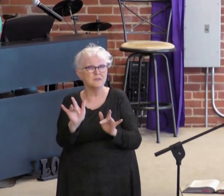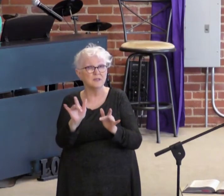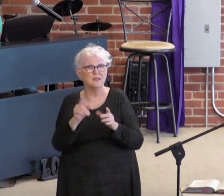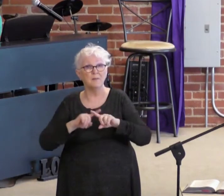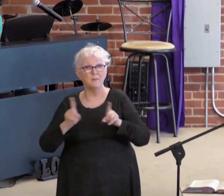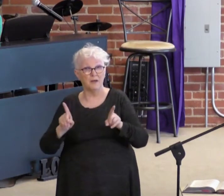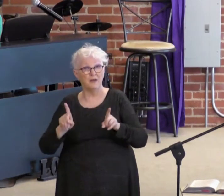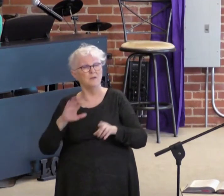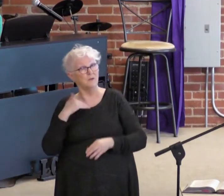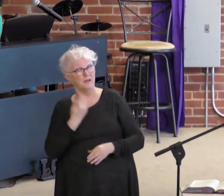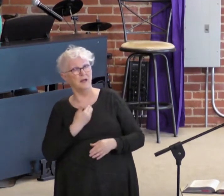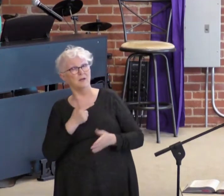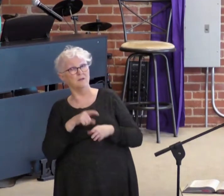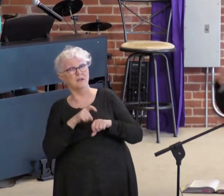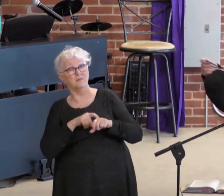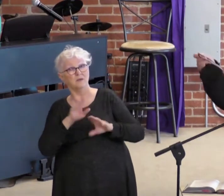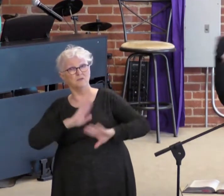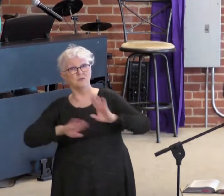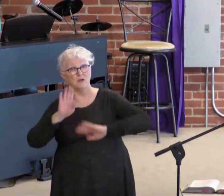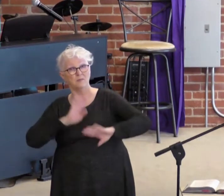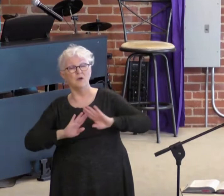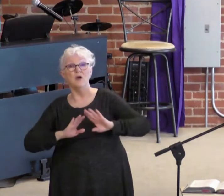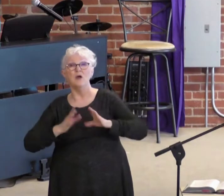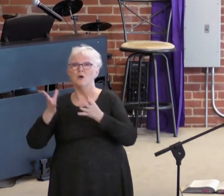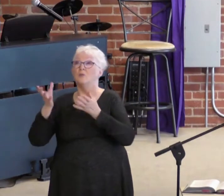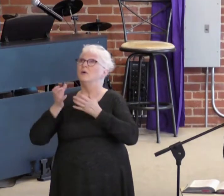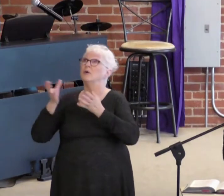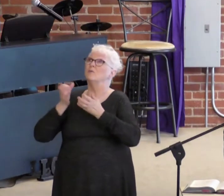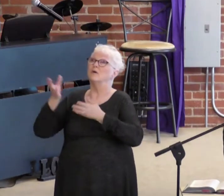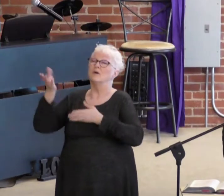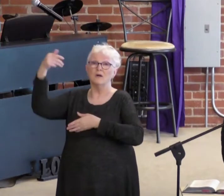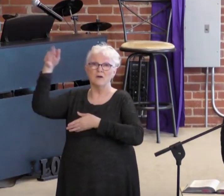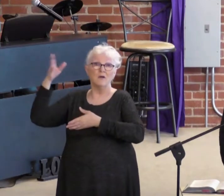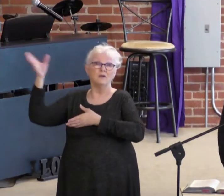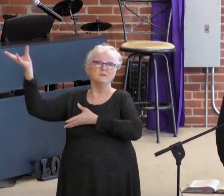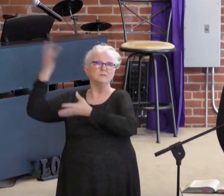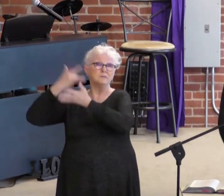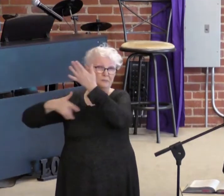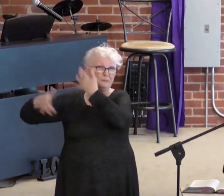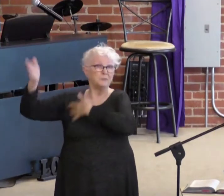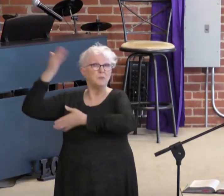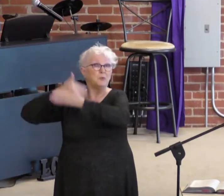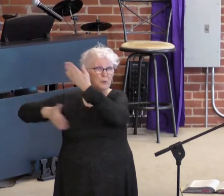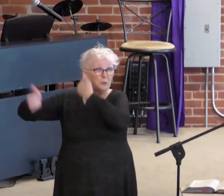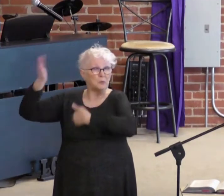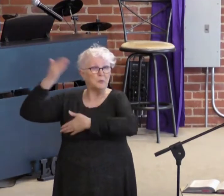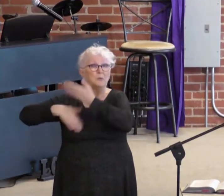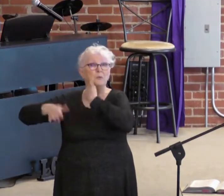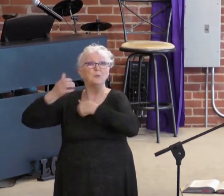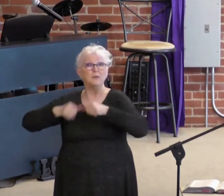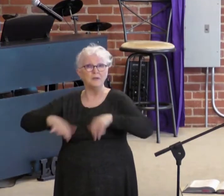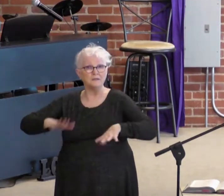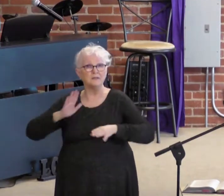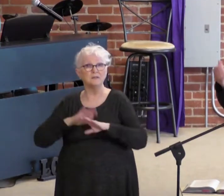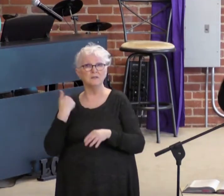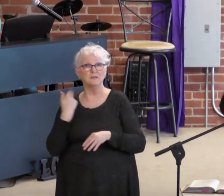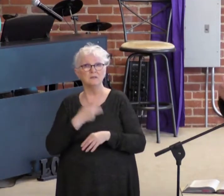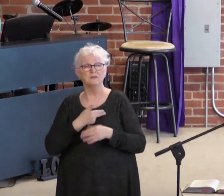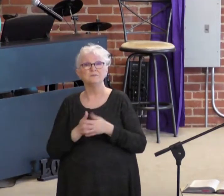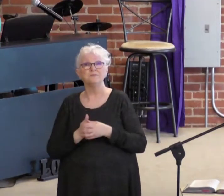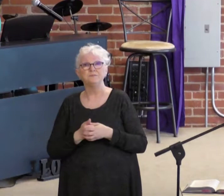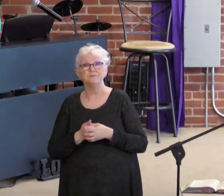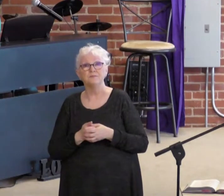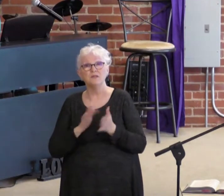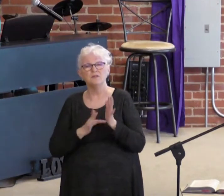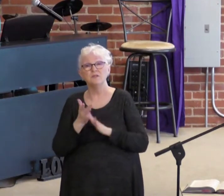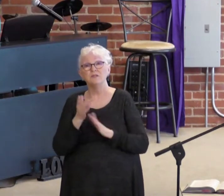our time of trouble comes, we want God to pour a gallon upon us, right? Isn't that how life goes? But Jesus said,